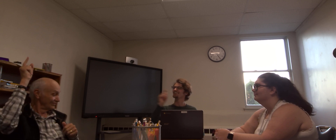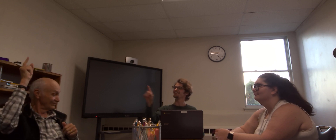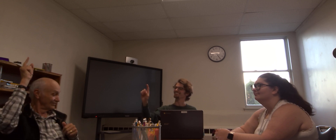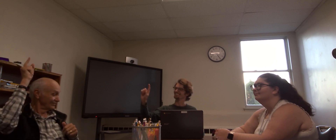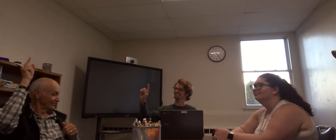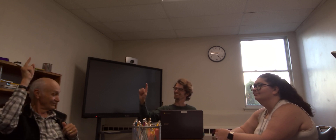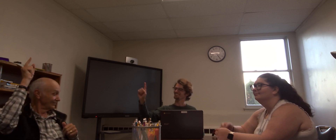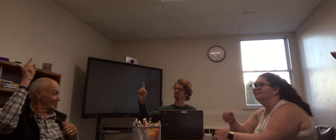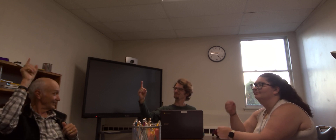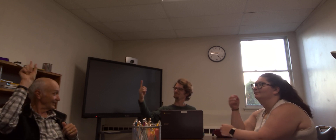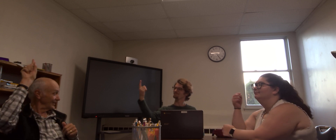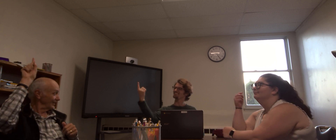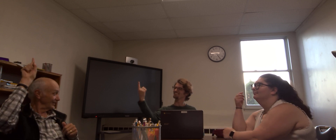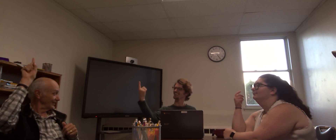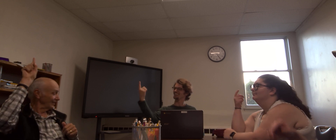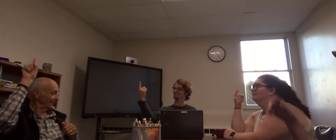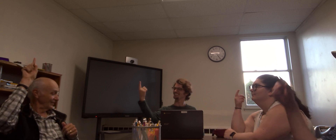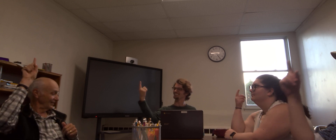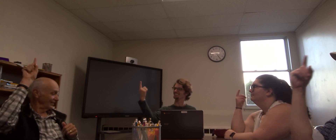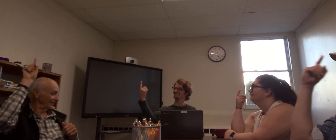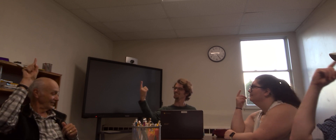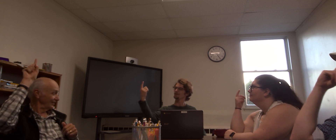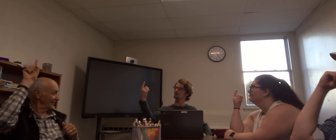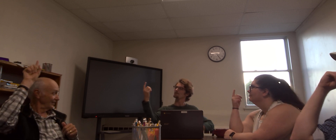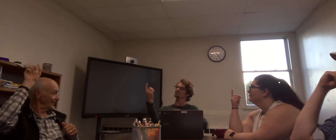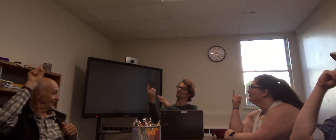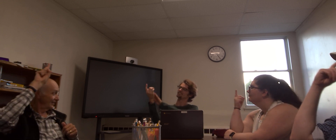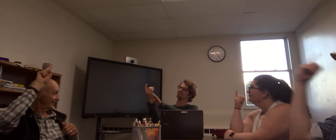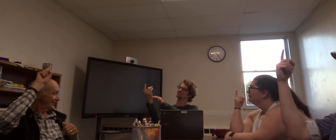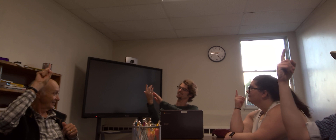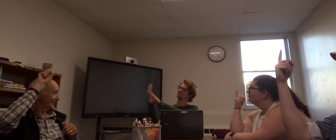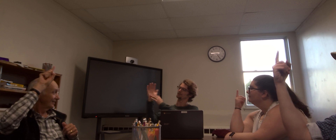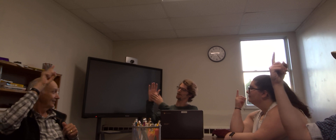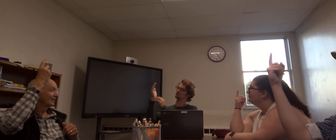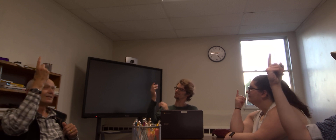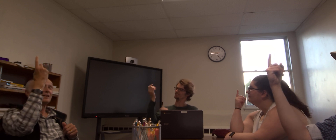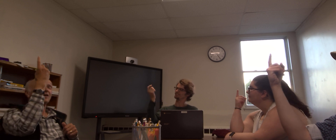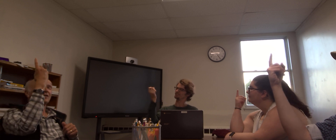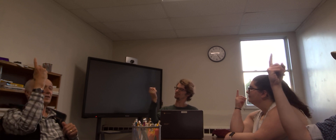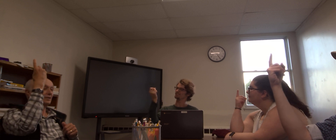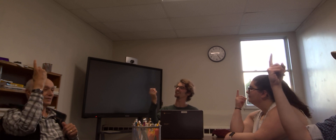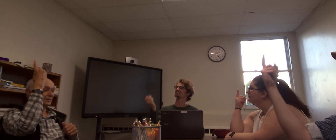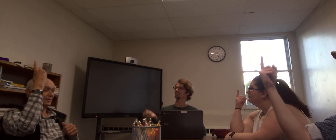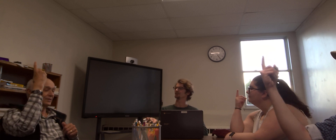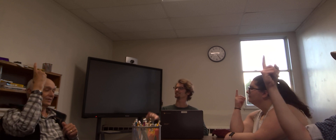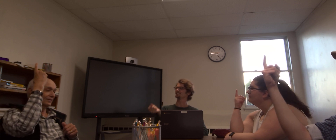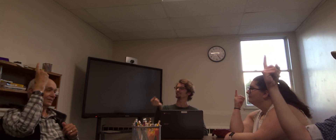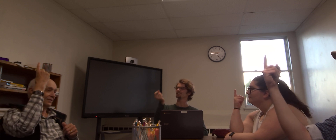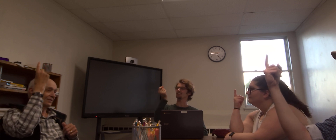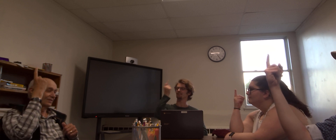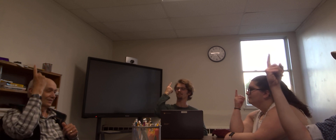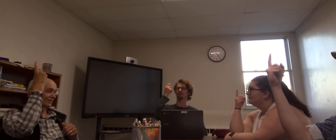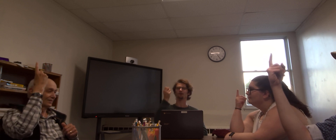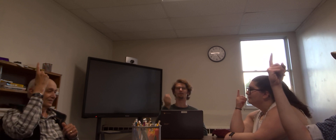We're gonna turn that hand so it's facing, your palm is facing you. There you go. Kind of throw